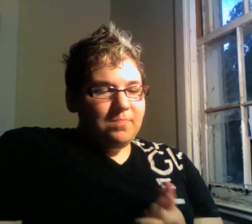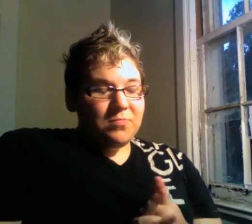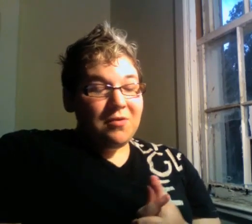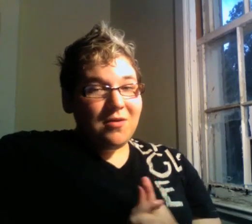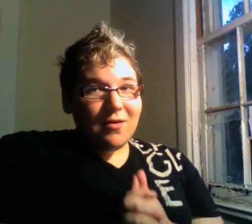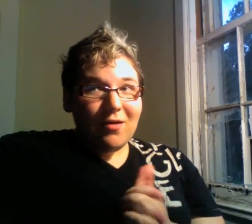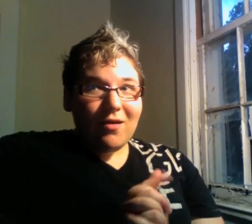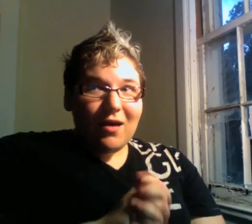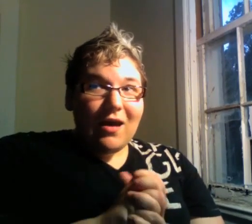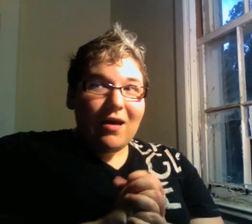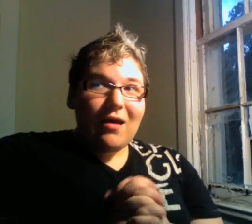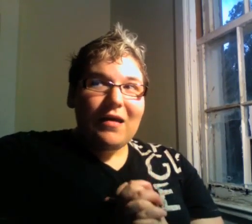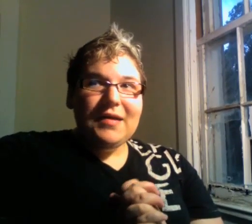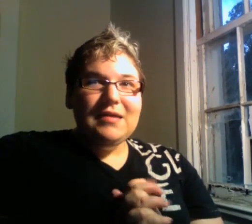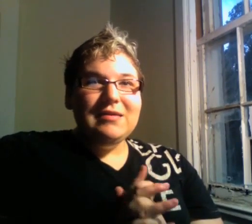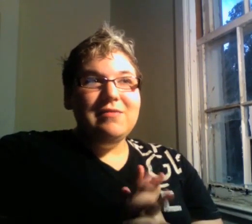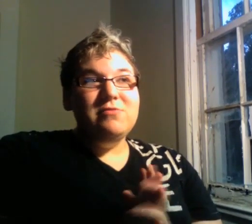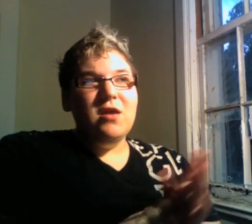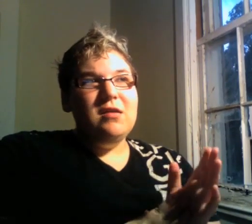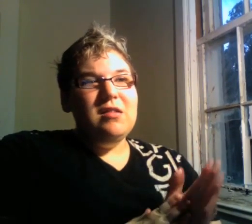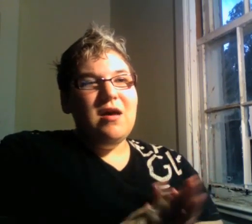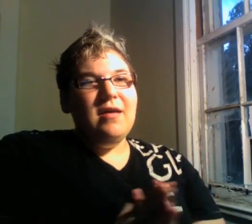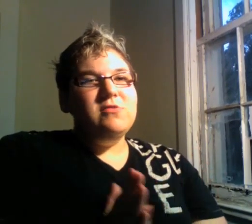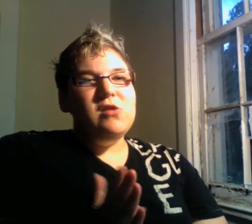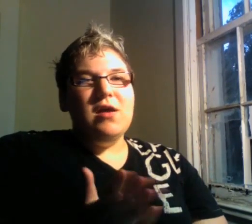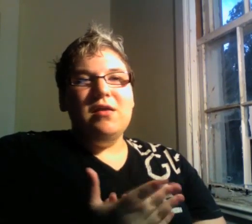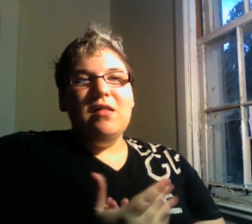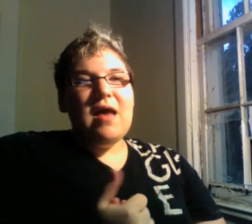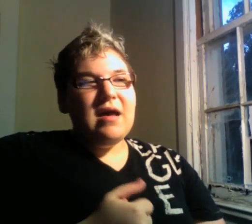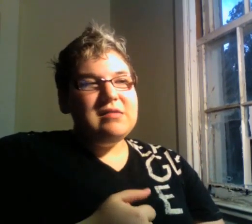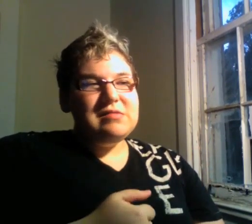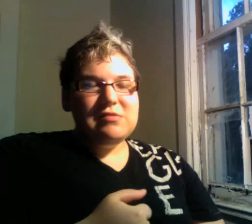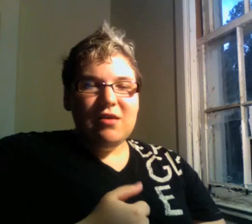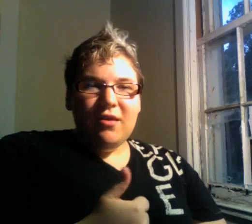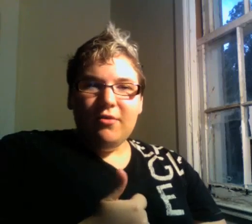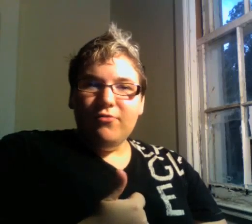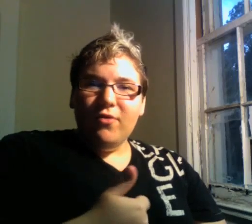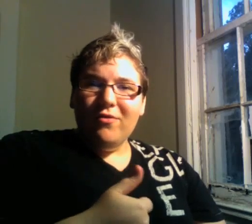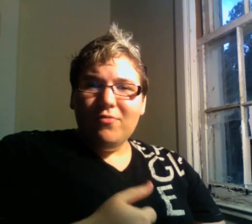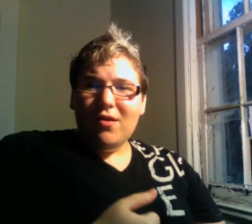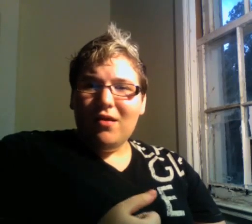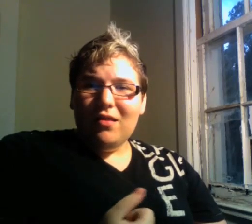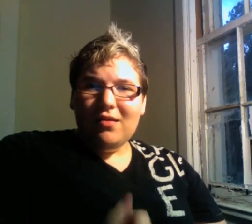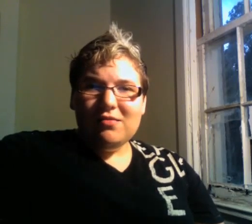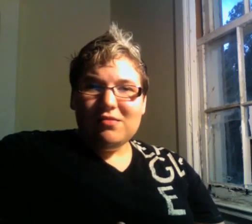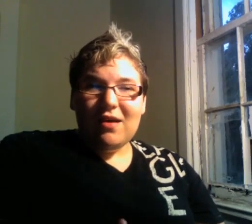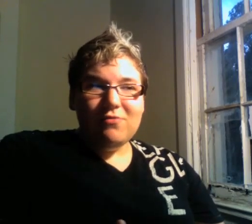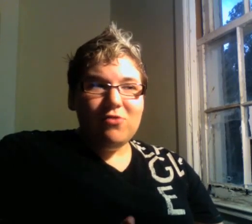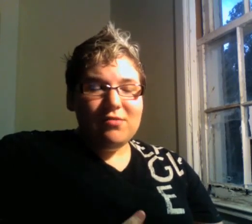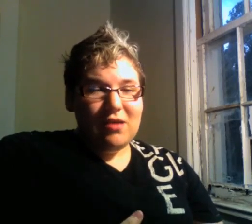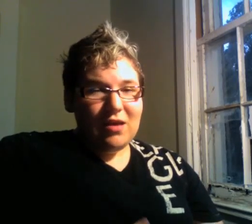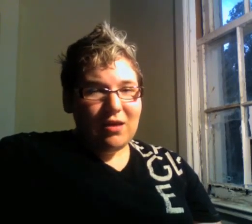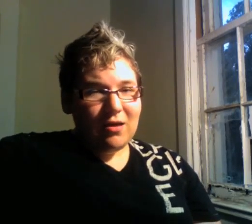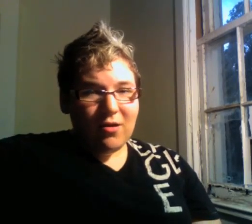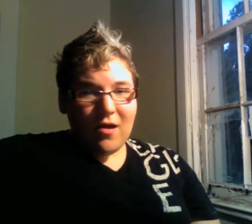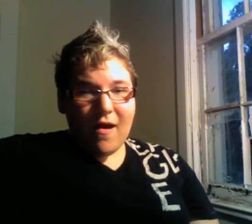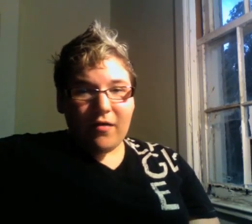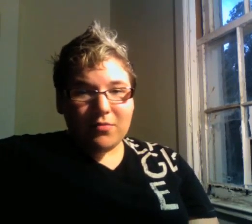I have tried a lot of tried glass in front of my lens I've tried taking my